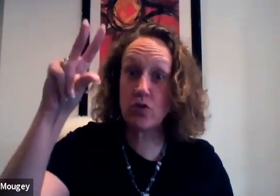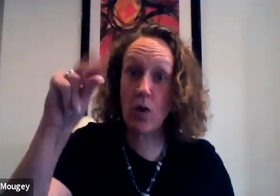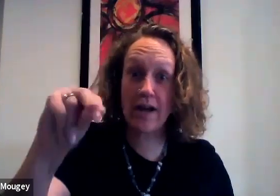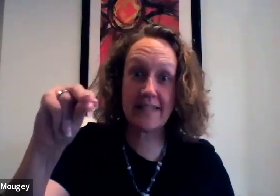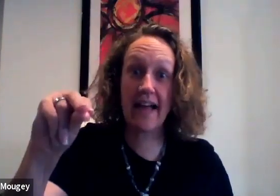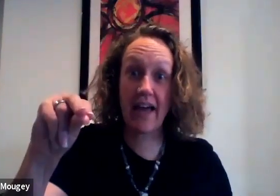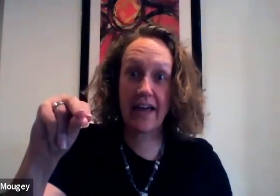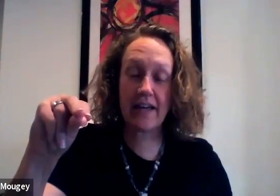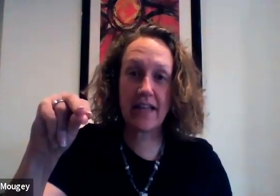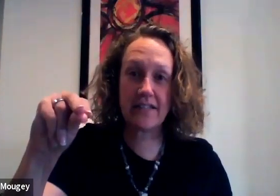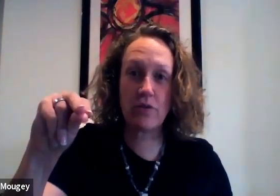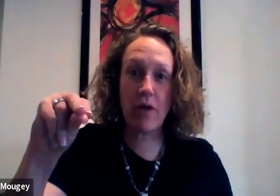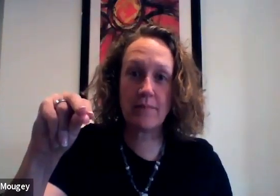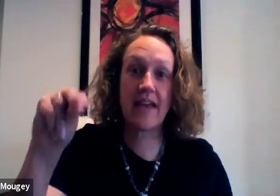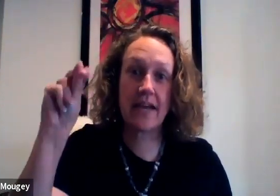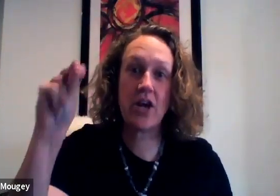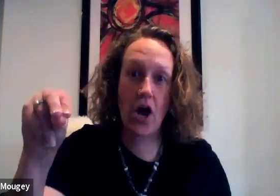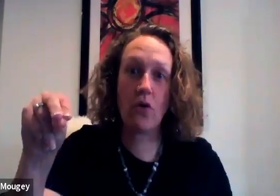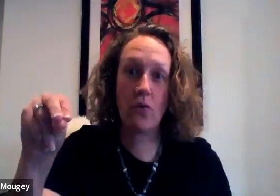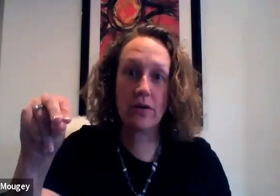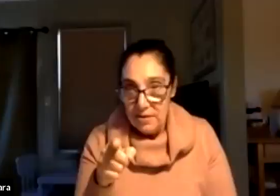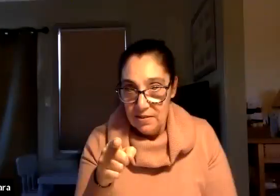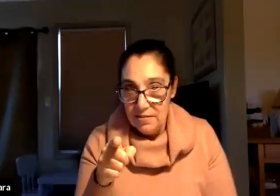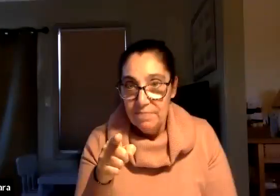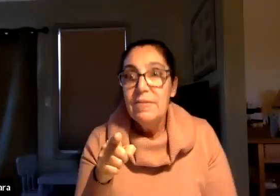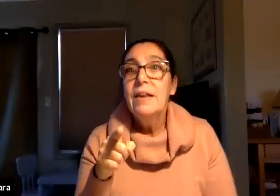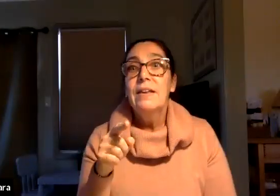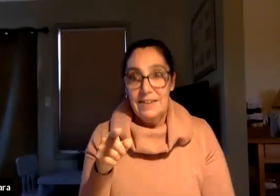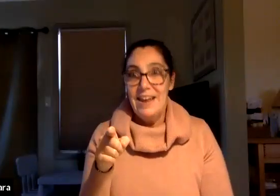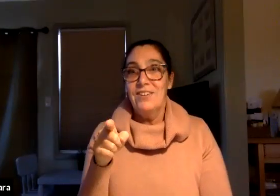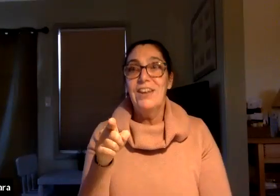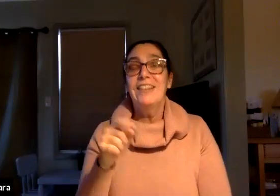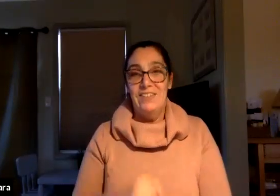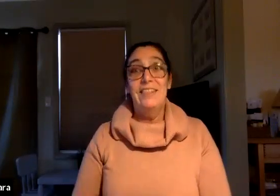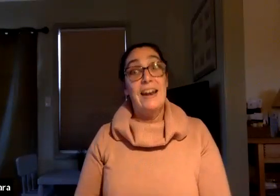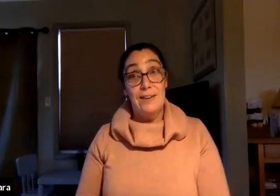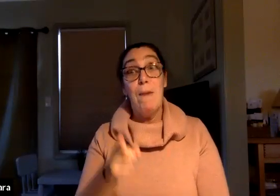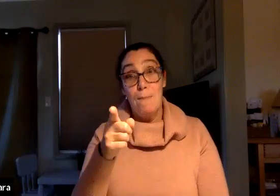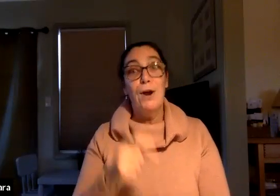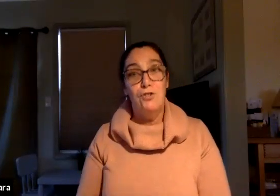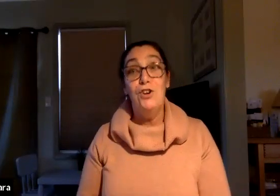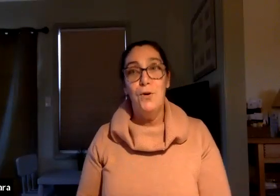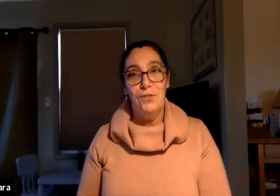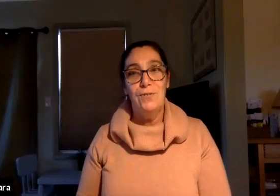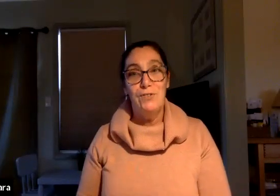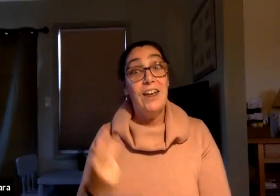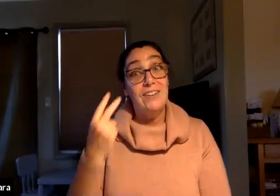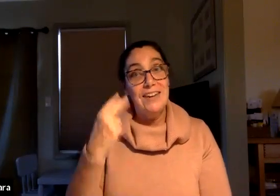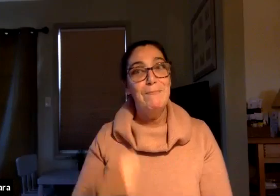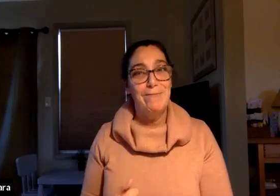one, is that like, that's your mom saying no? Yes. Yes, look at Lisa. That is a mom no. She knows. She has seen me.